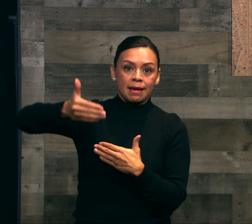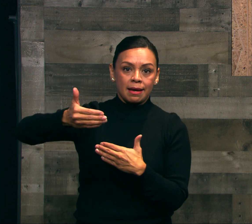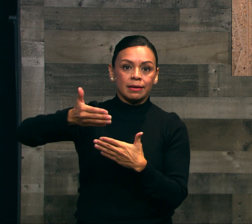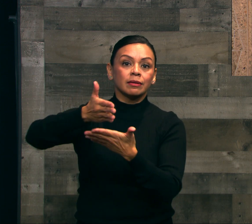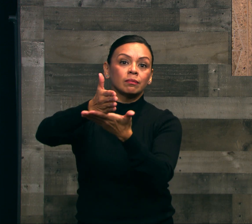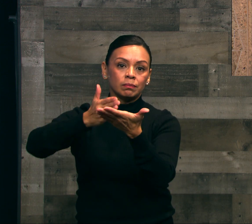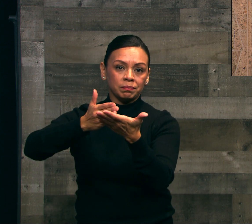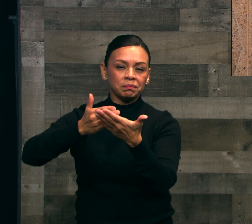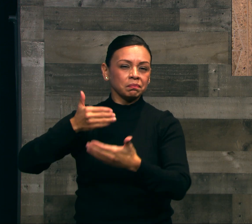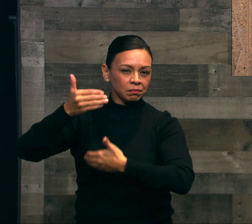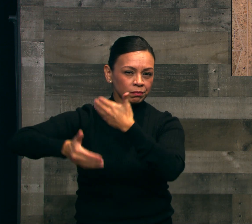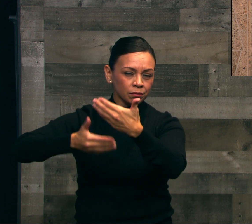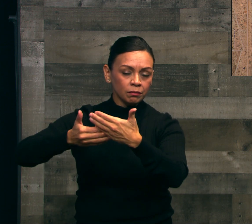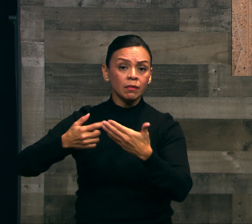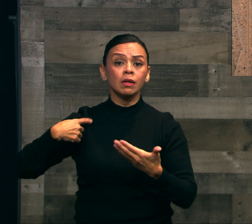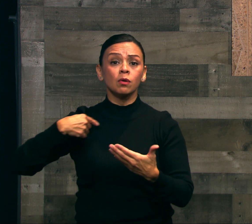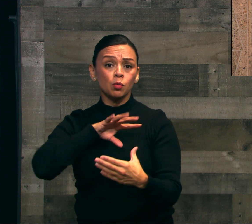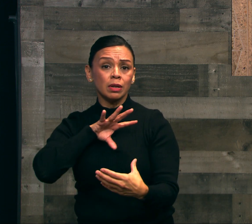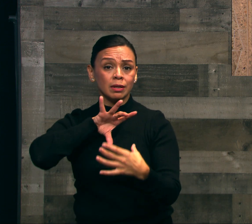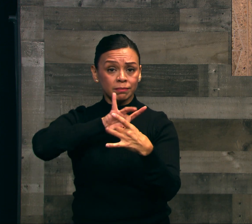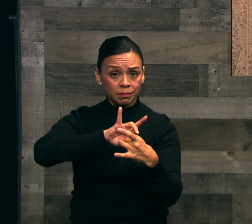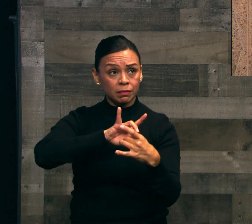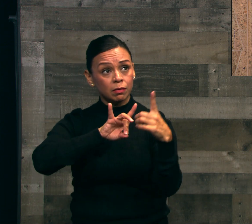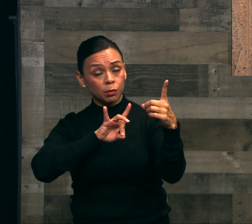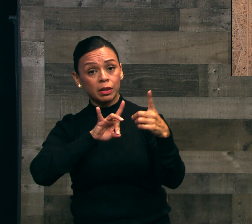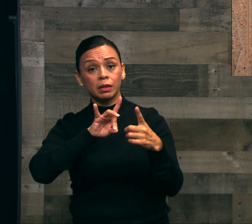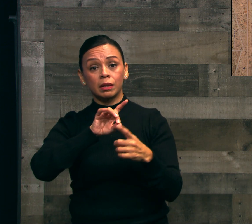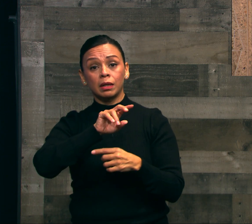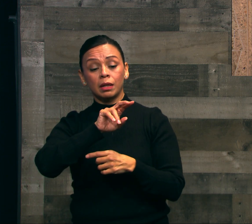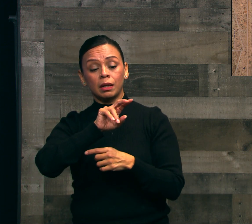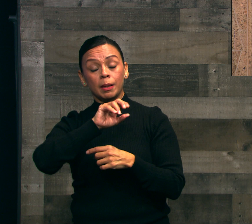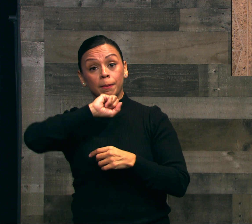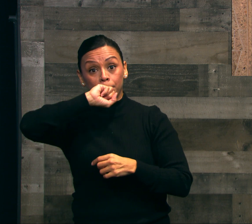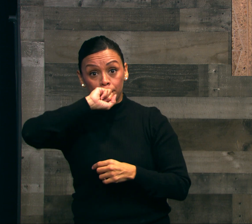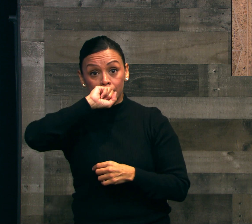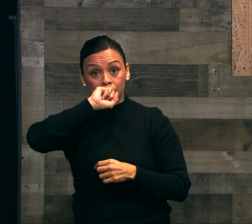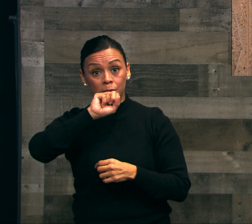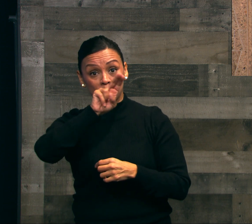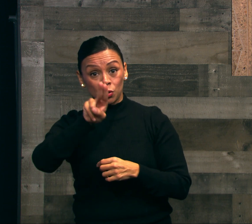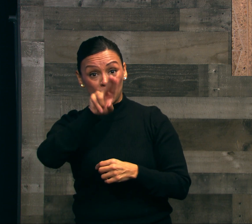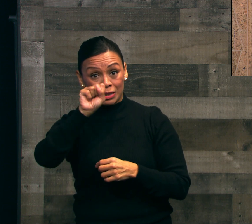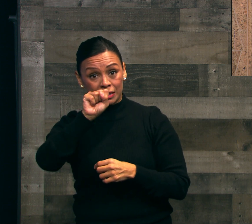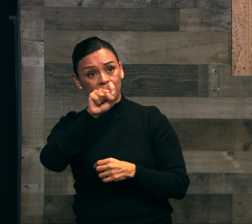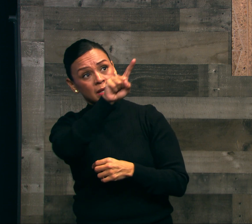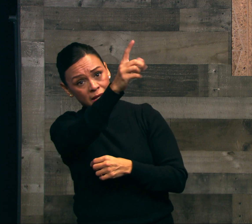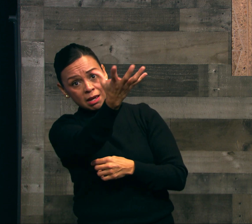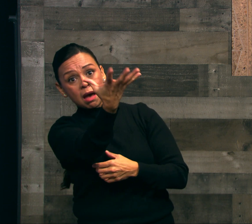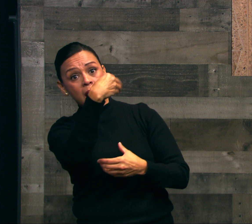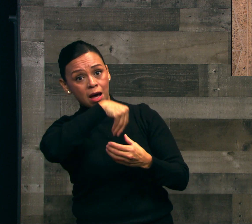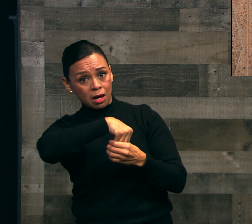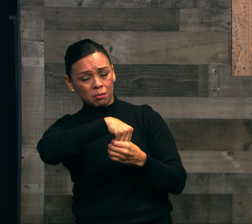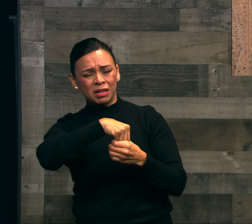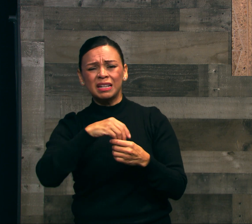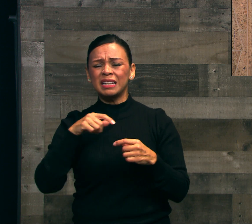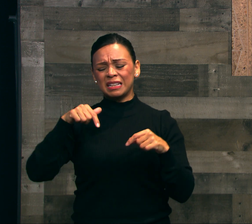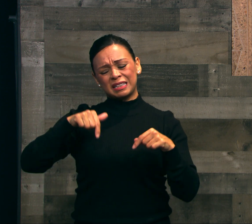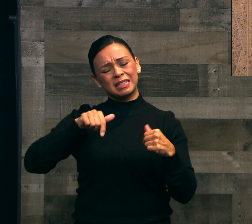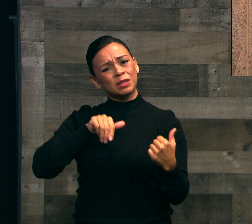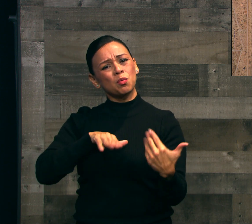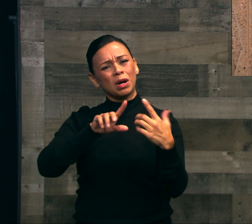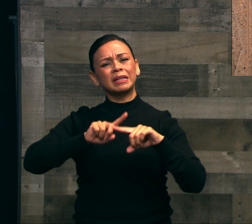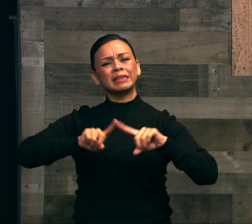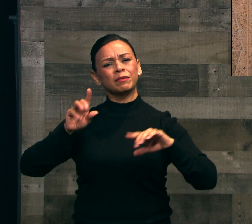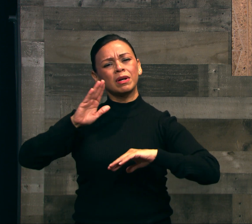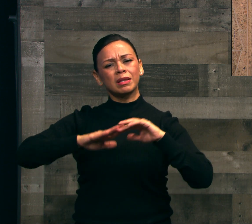next phase. And we're joining the bishops of the United States to have this conversation.